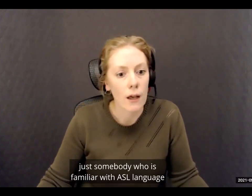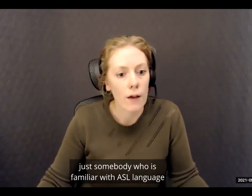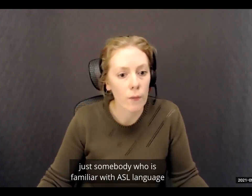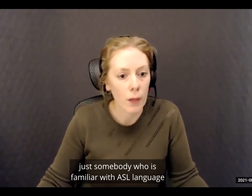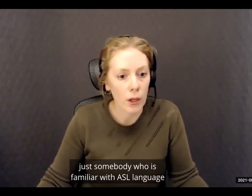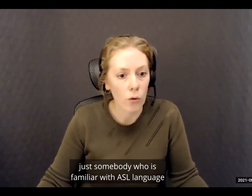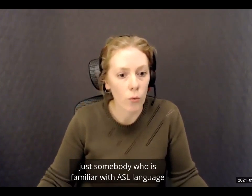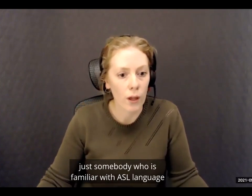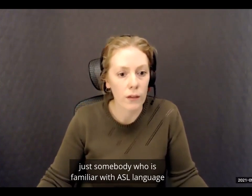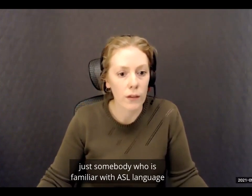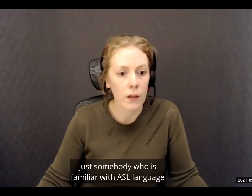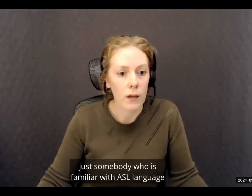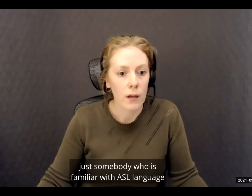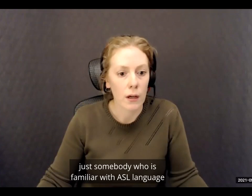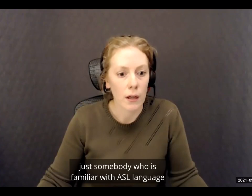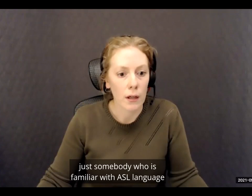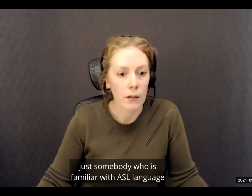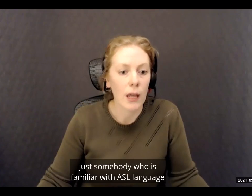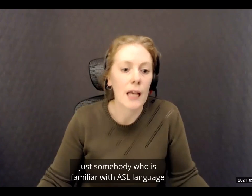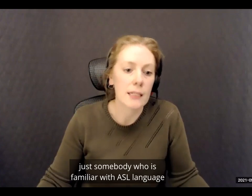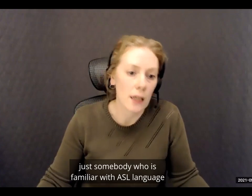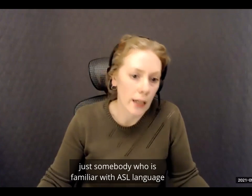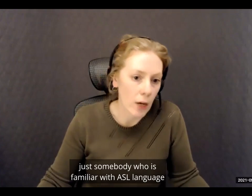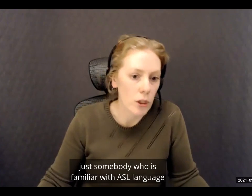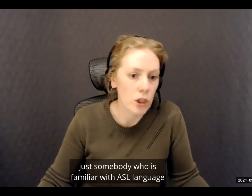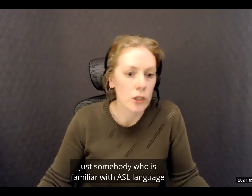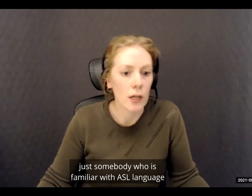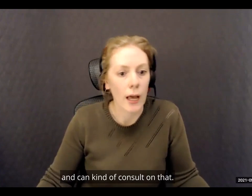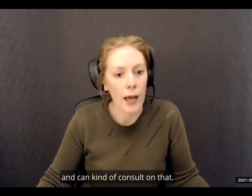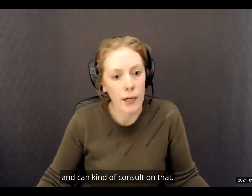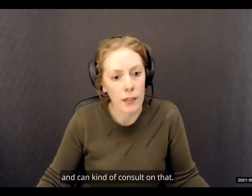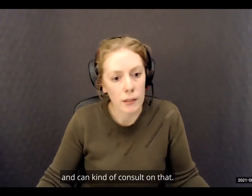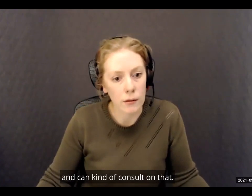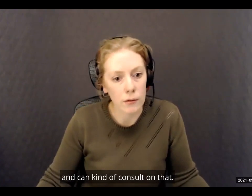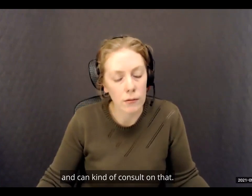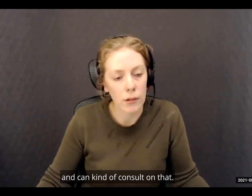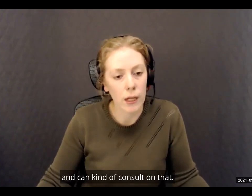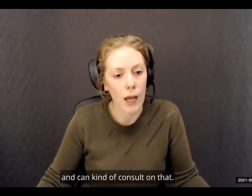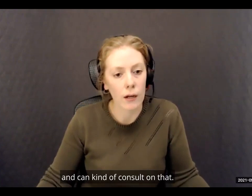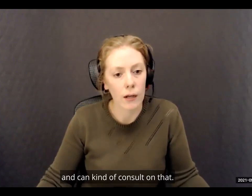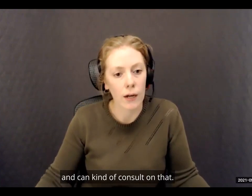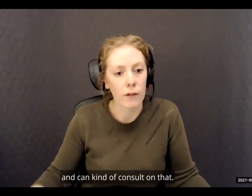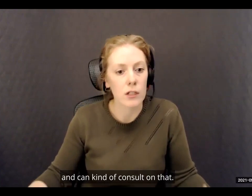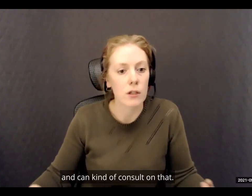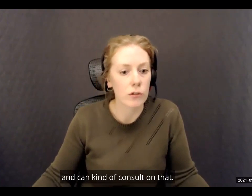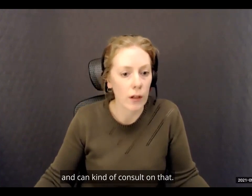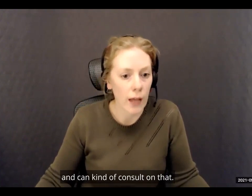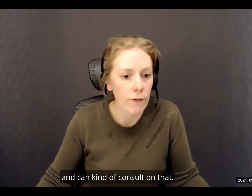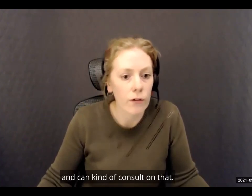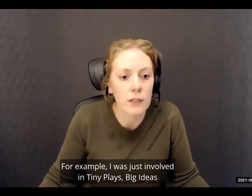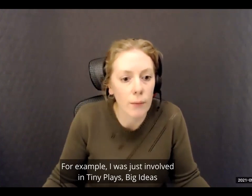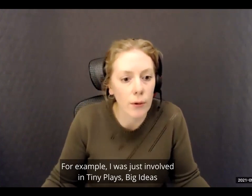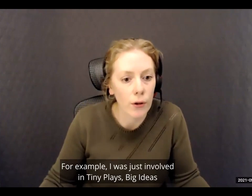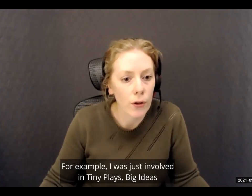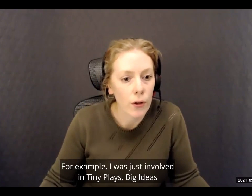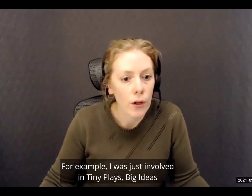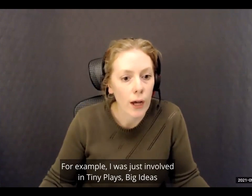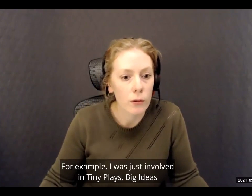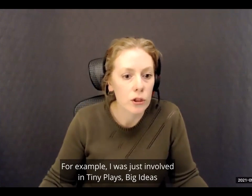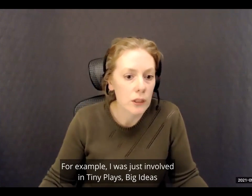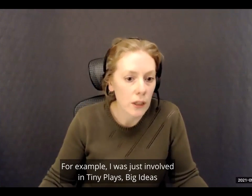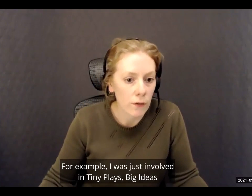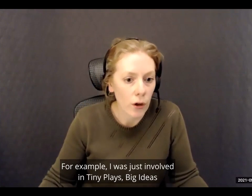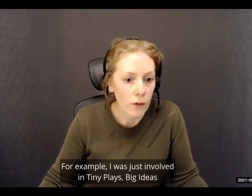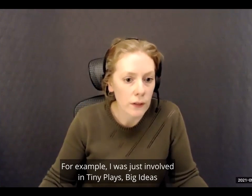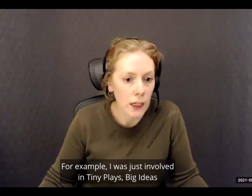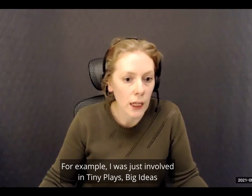is familiar with ASL language and can kind of consult on that. For example, I